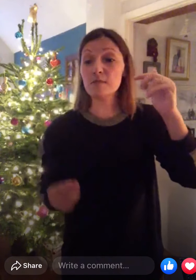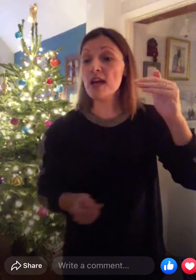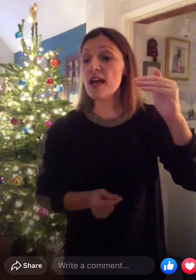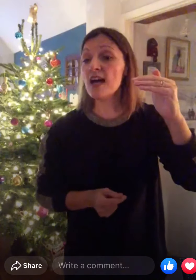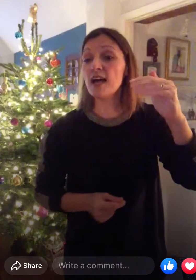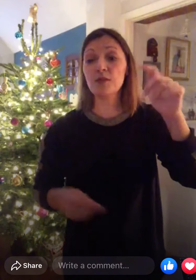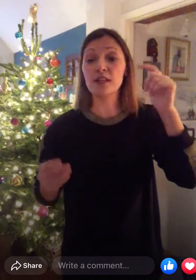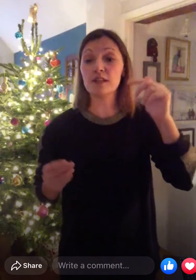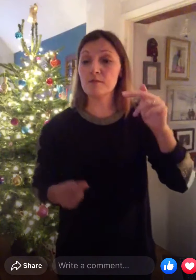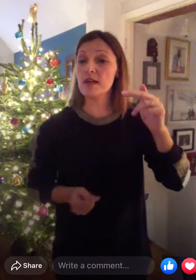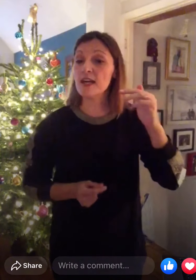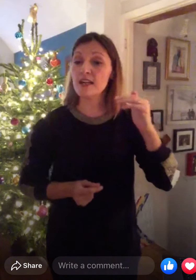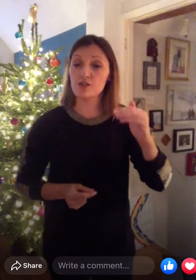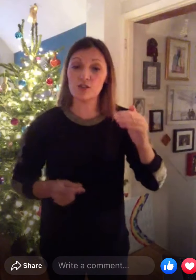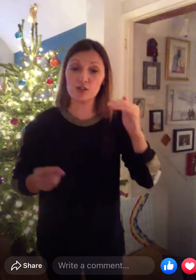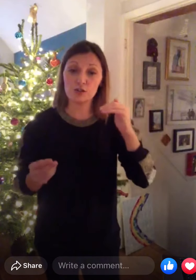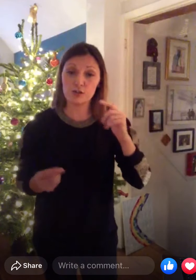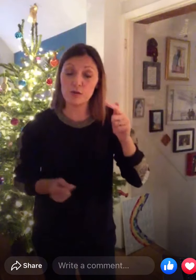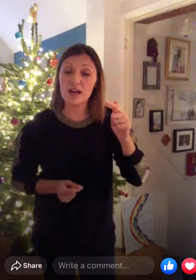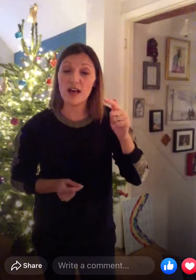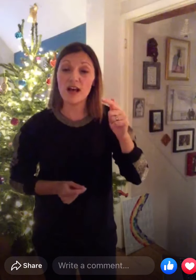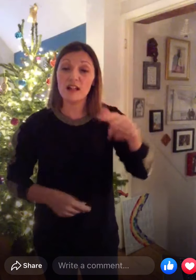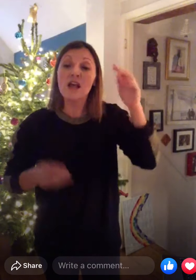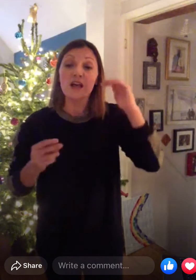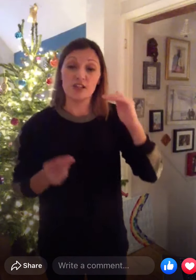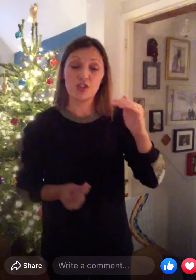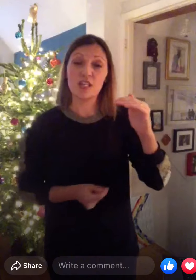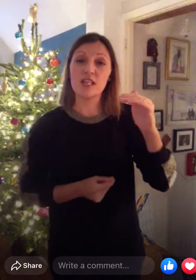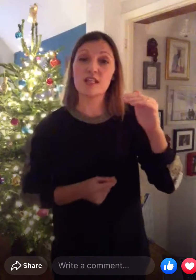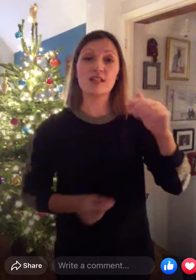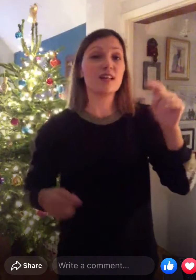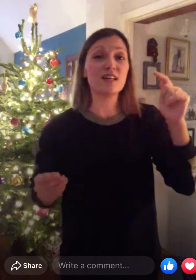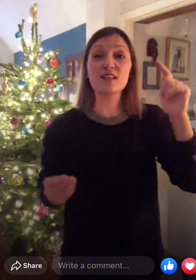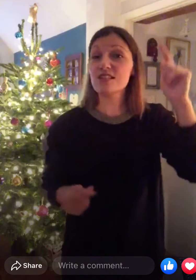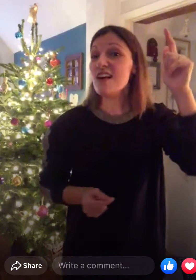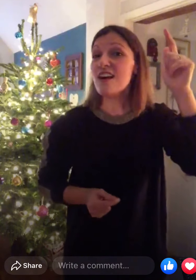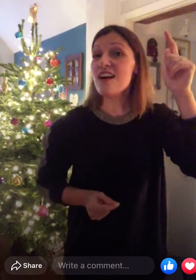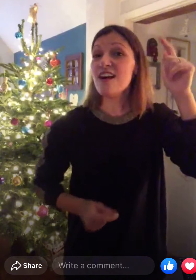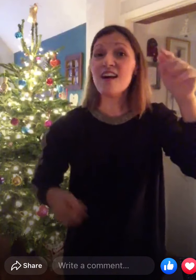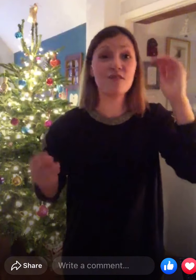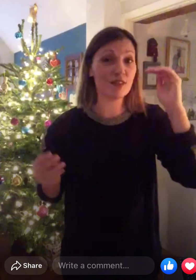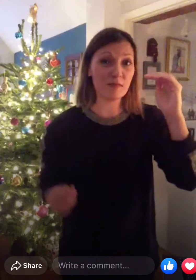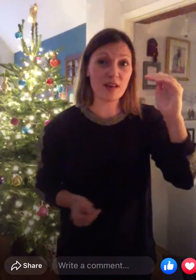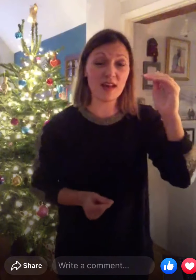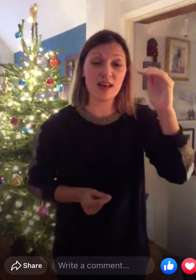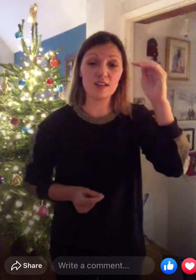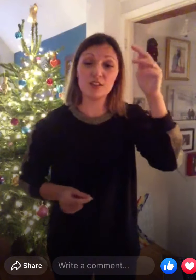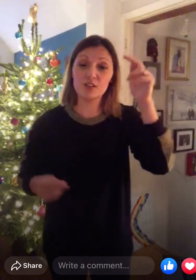man with man to dwell. Jesus our Emmanuel.